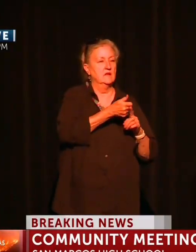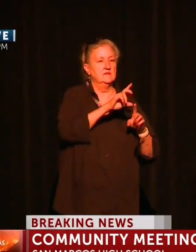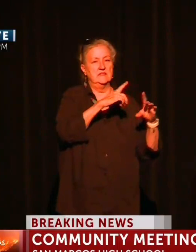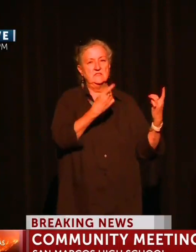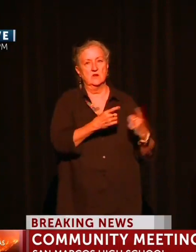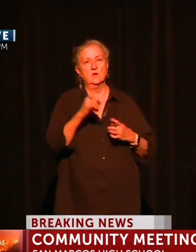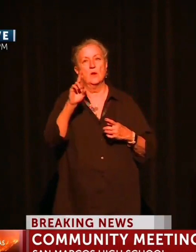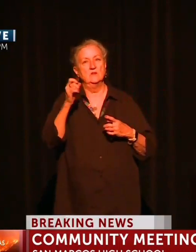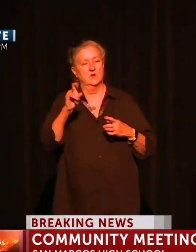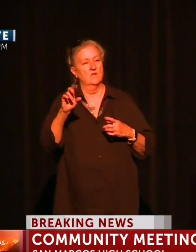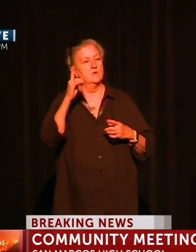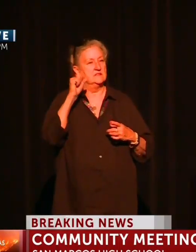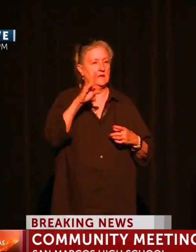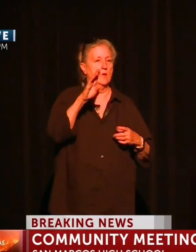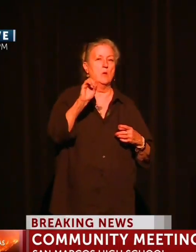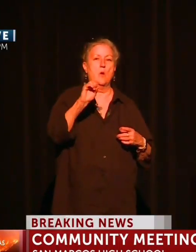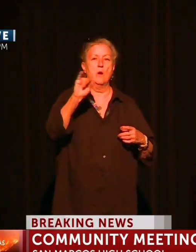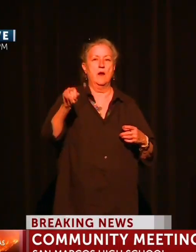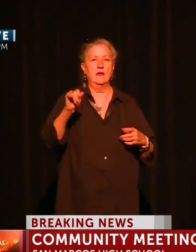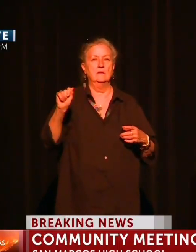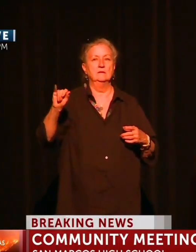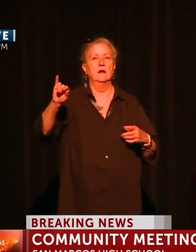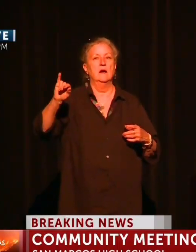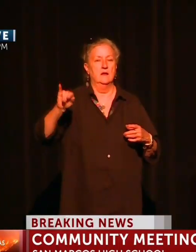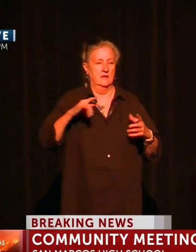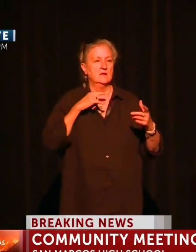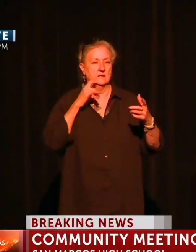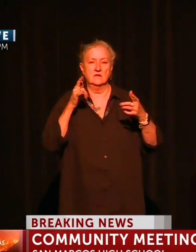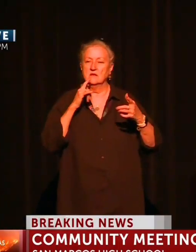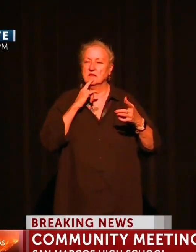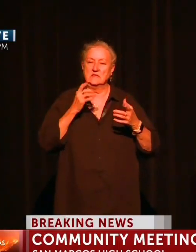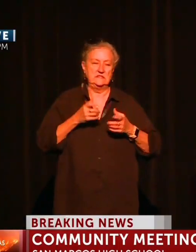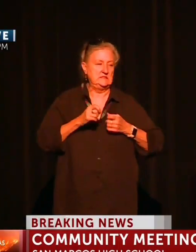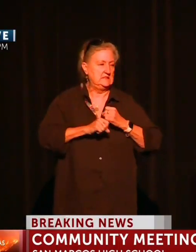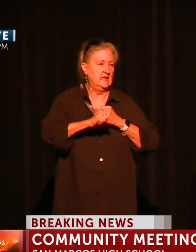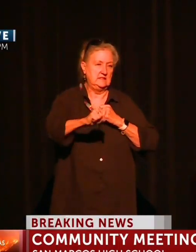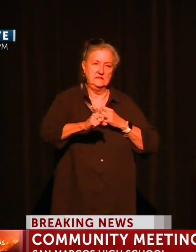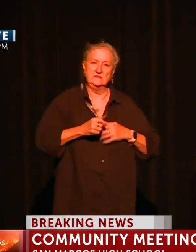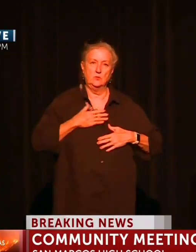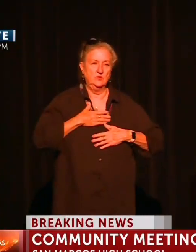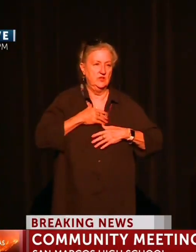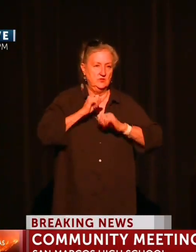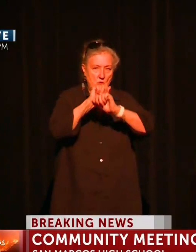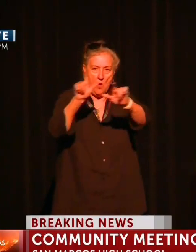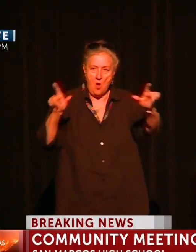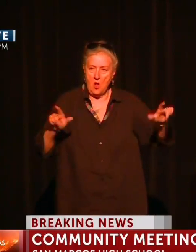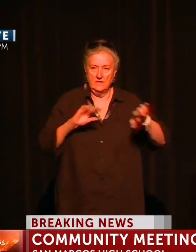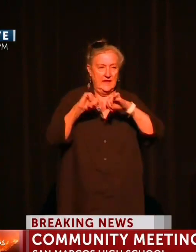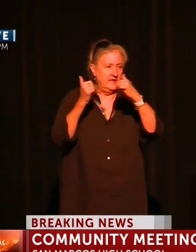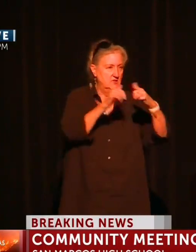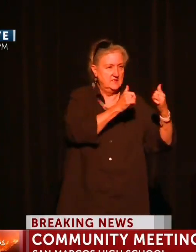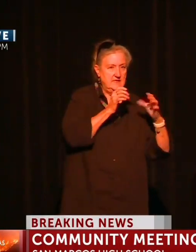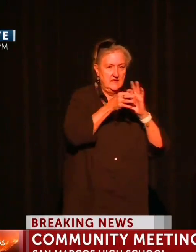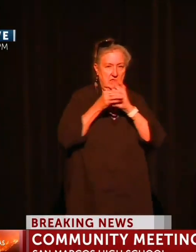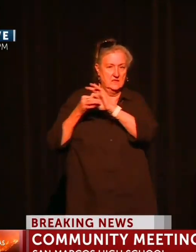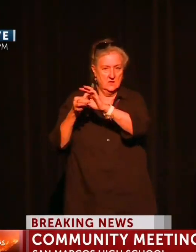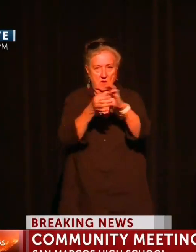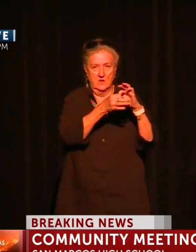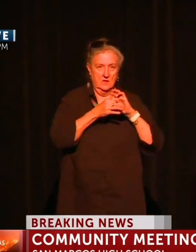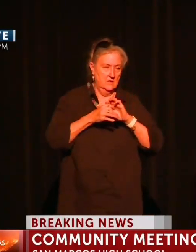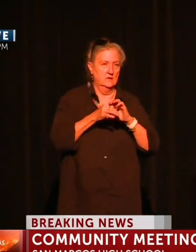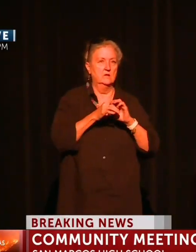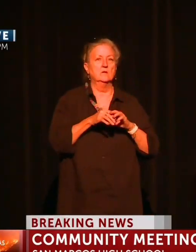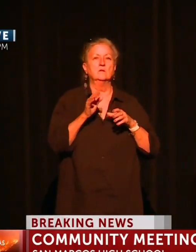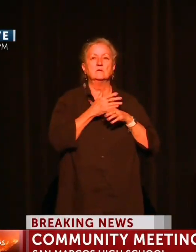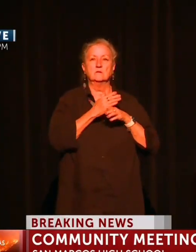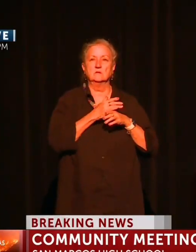Ojai Ranger Districts. Once again, Pancho extends his appreciation to all the agencies, cooperators, and the community as we work